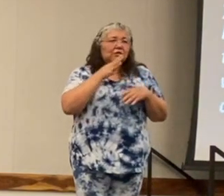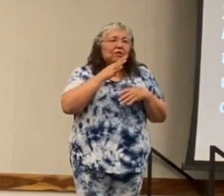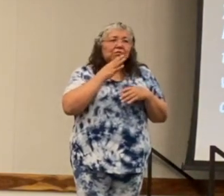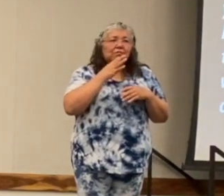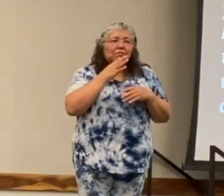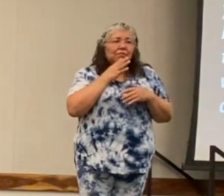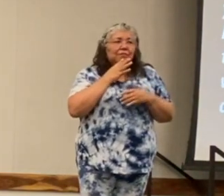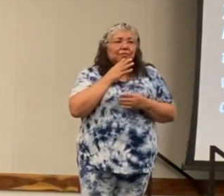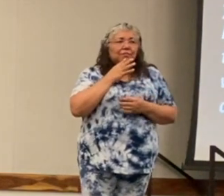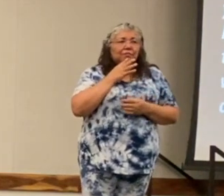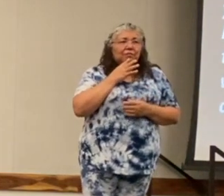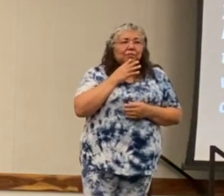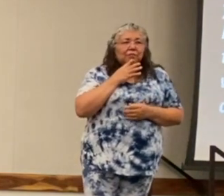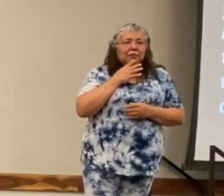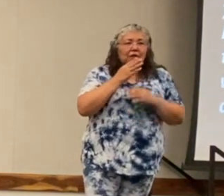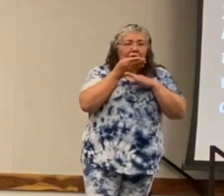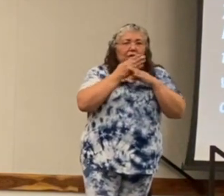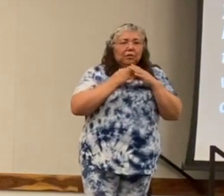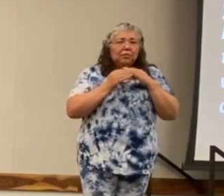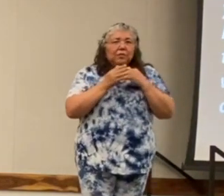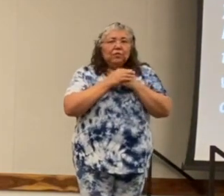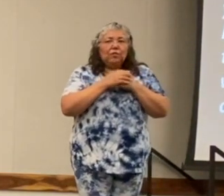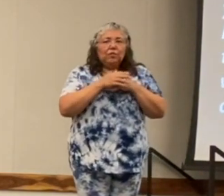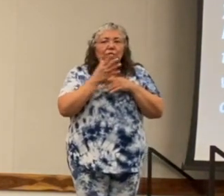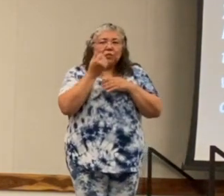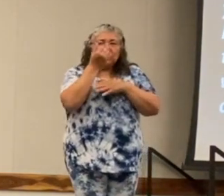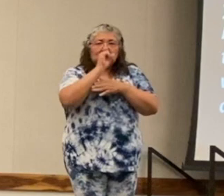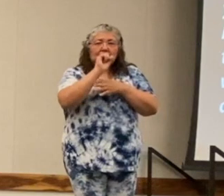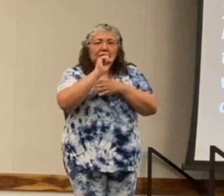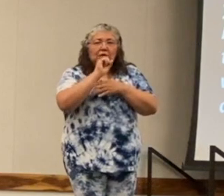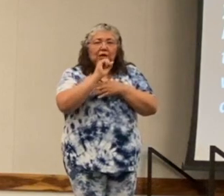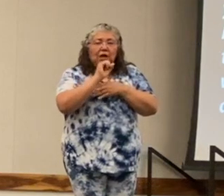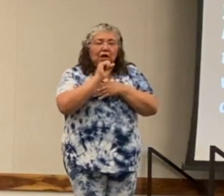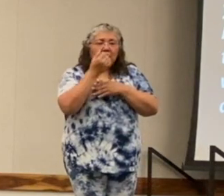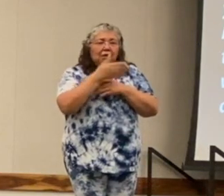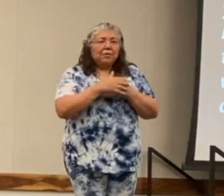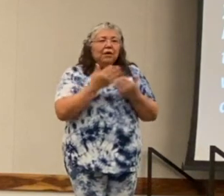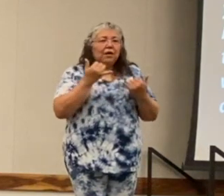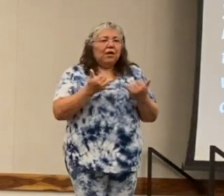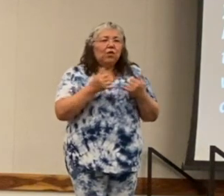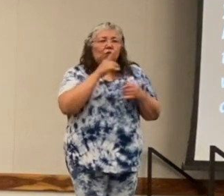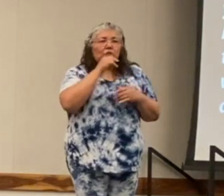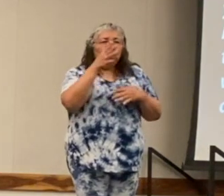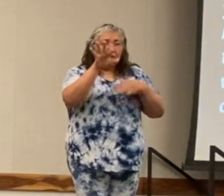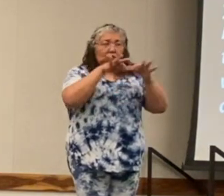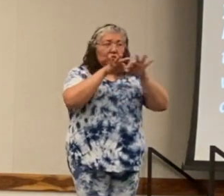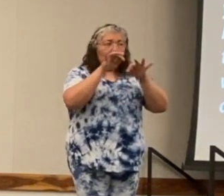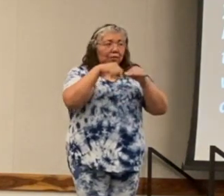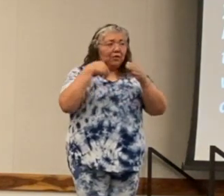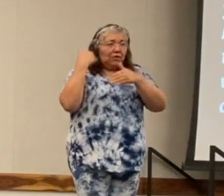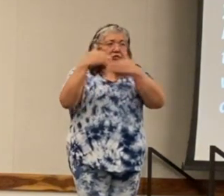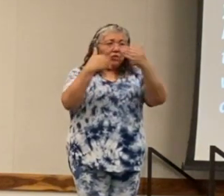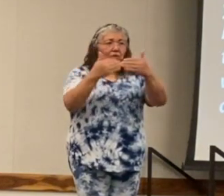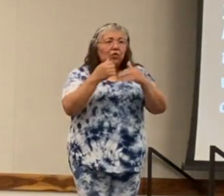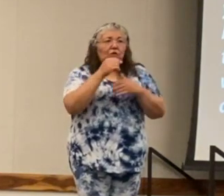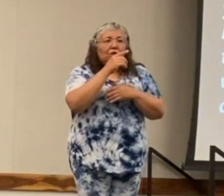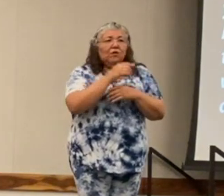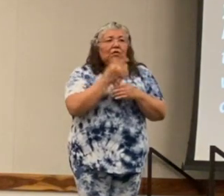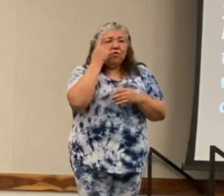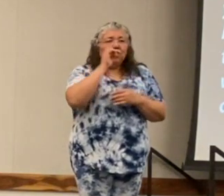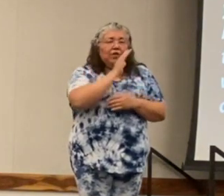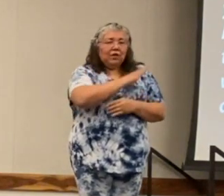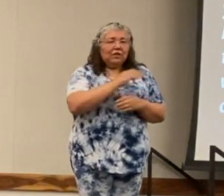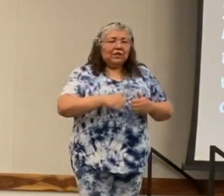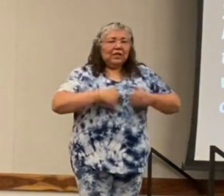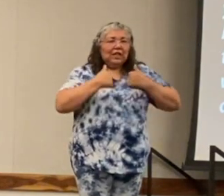In his humiliation, justice was denied him. Who will describe this generation? Who, for his